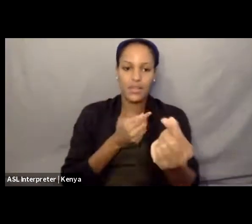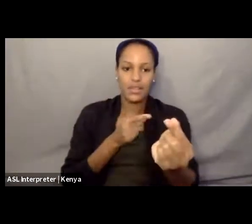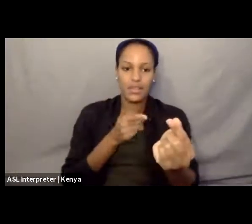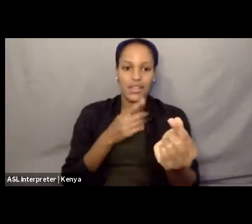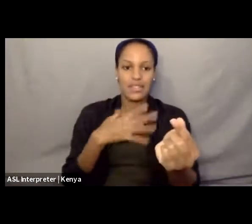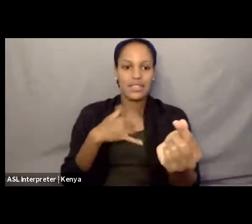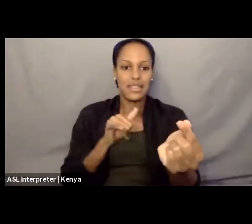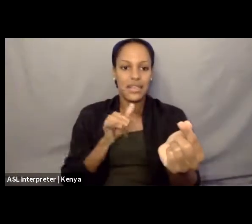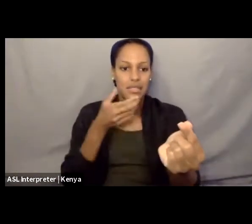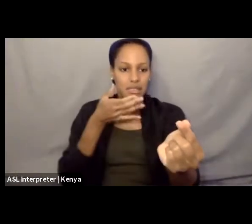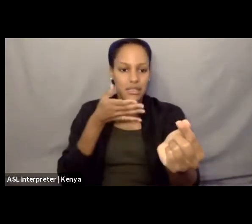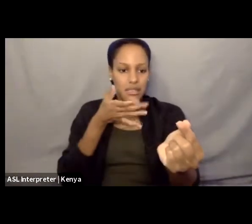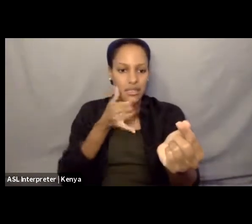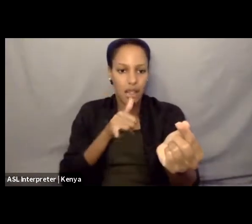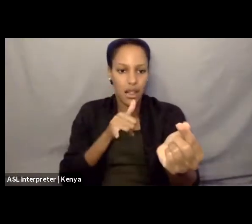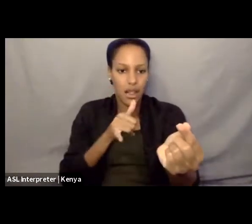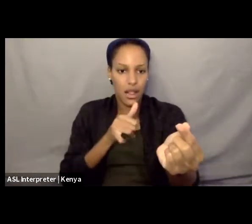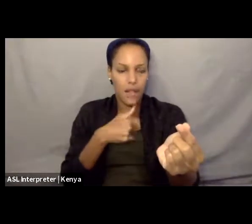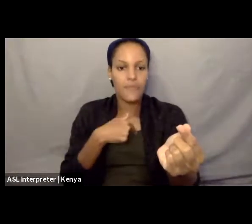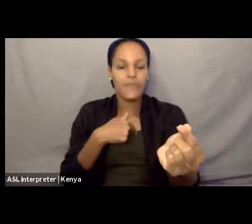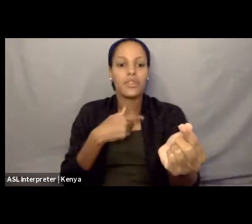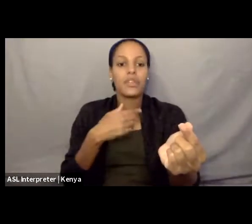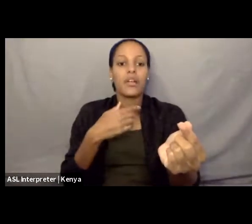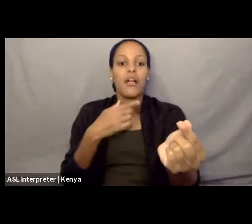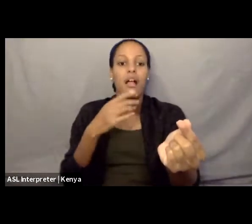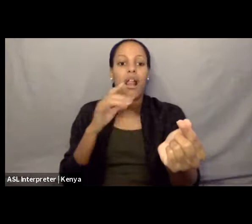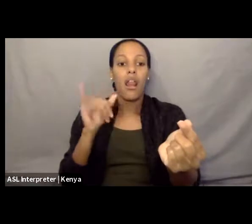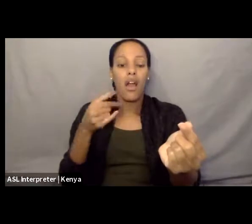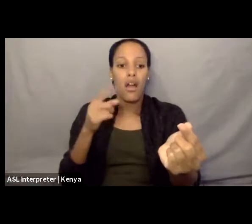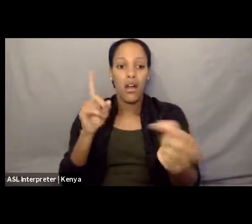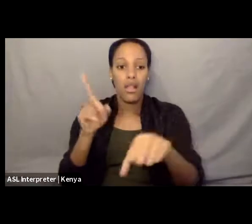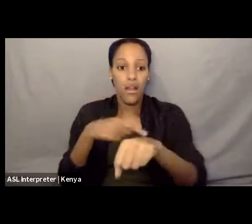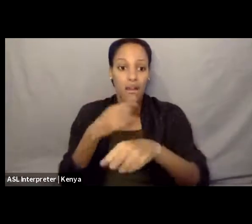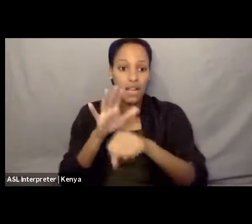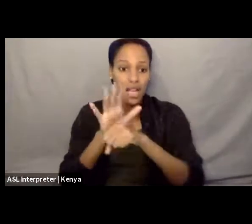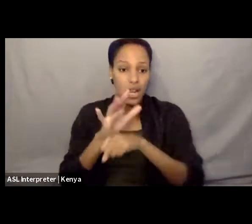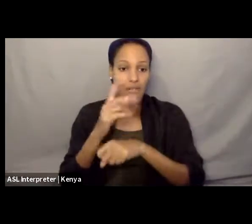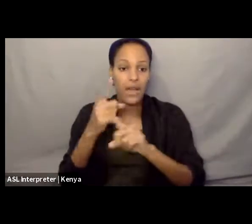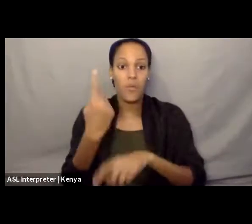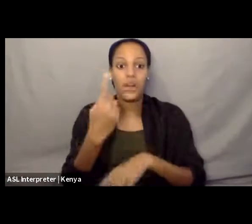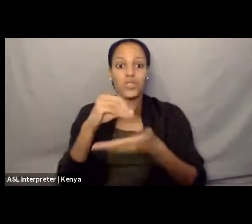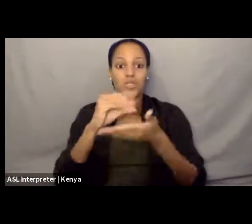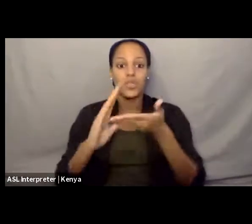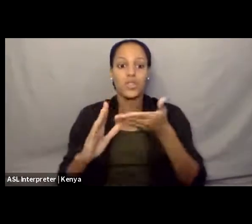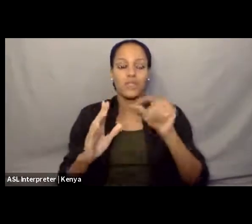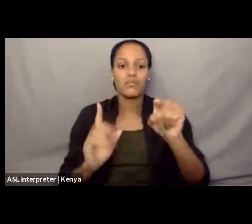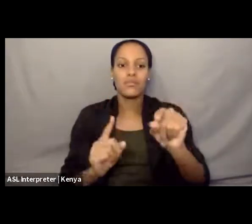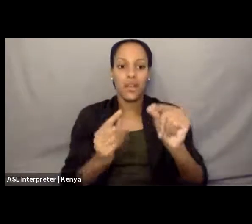still, long enough that at least one student walking my way crossed the street so as not to get too close